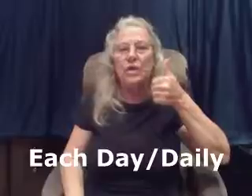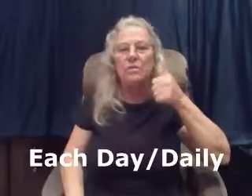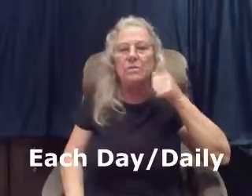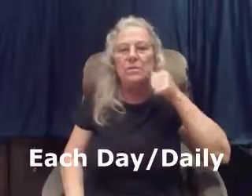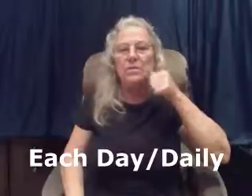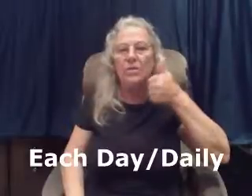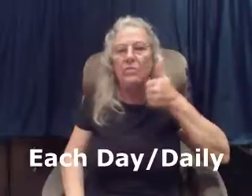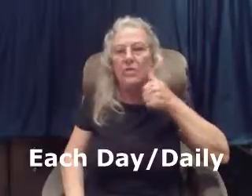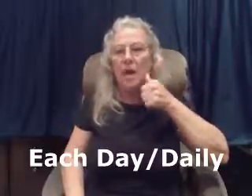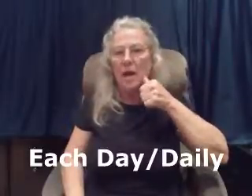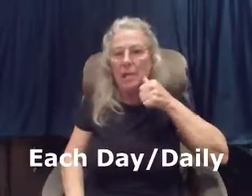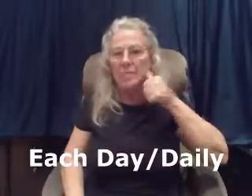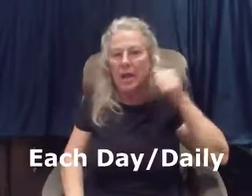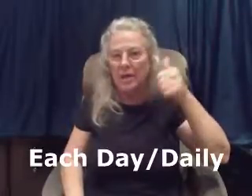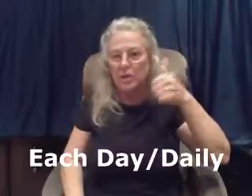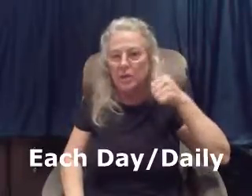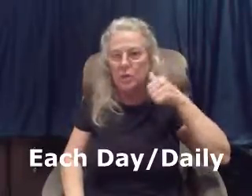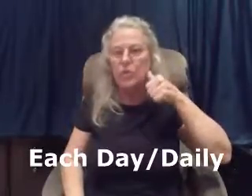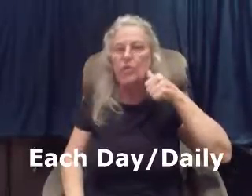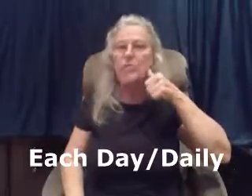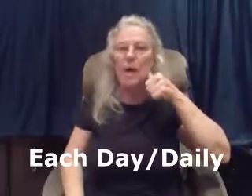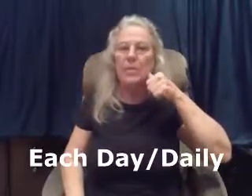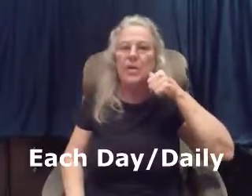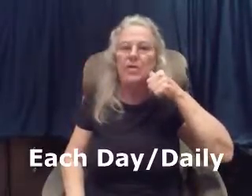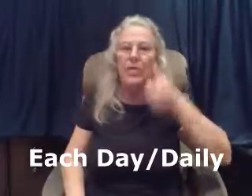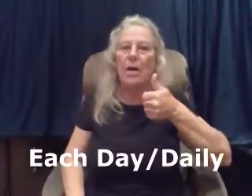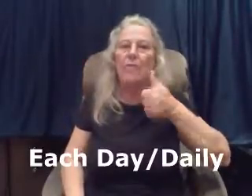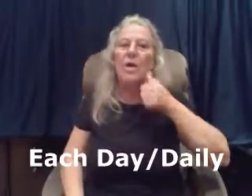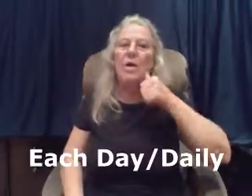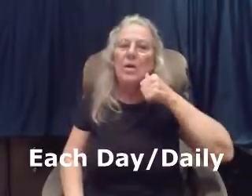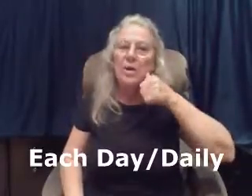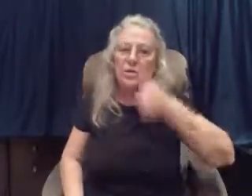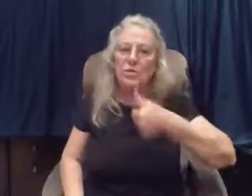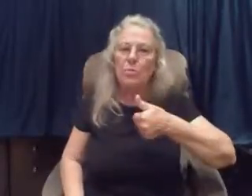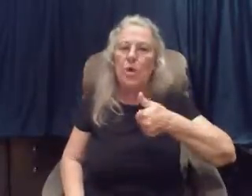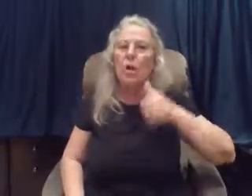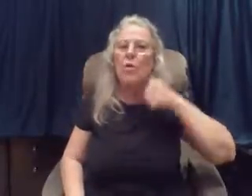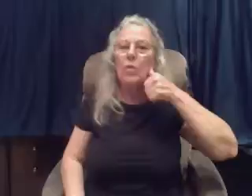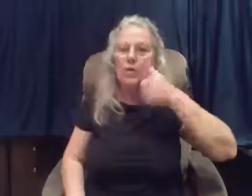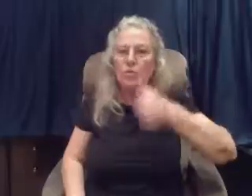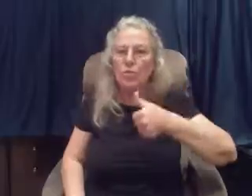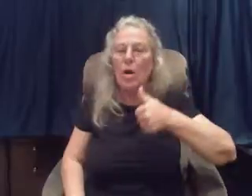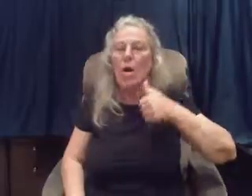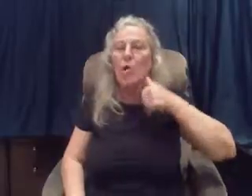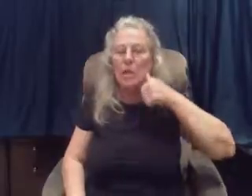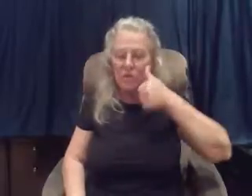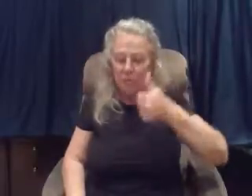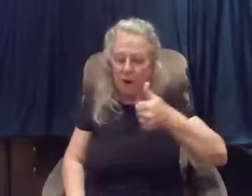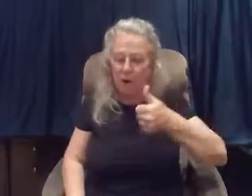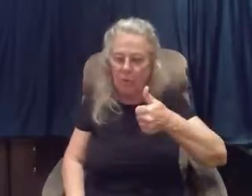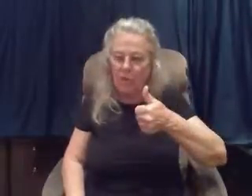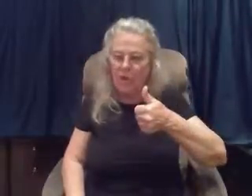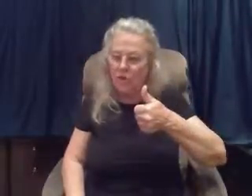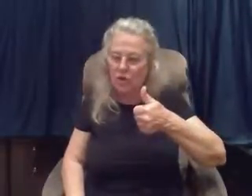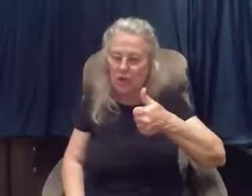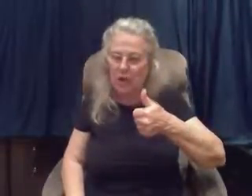chin several times, and it's just with your dominant thumb. Tomorrow and tomorrow and tomorrow, each day.